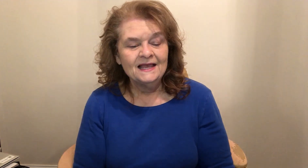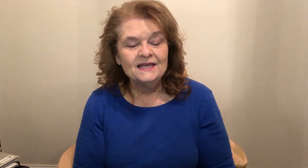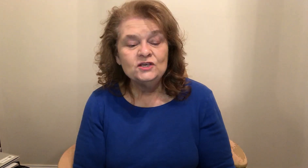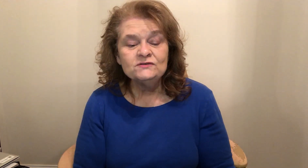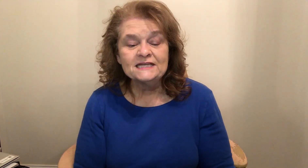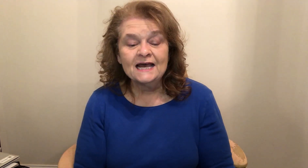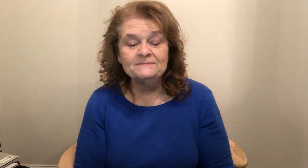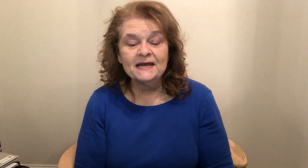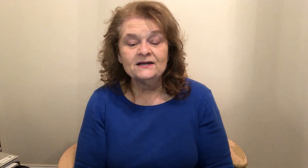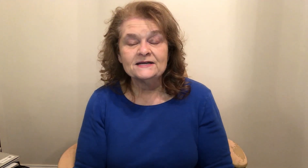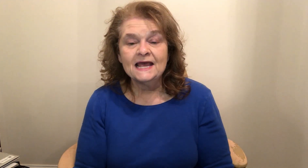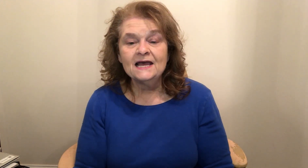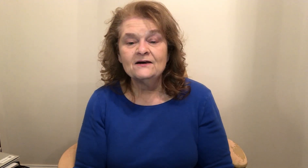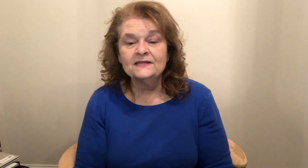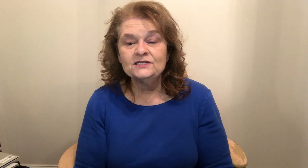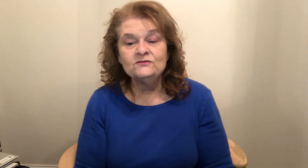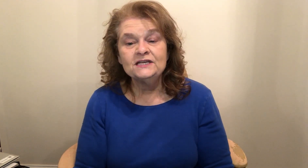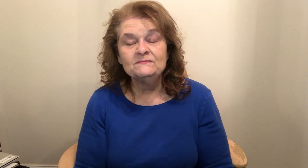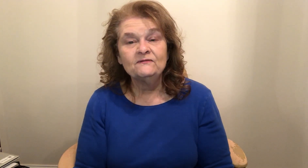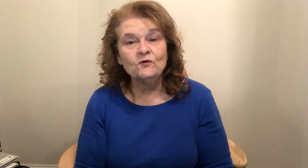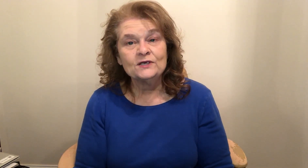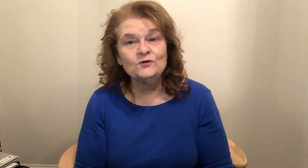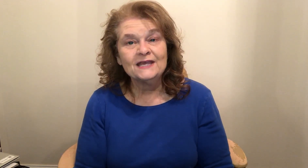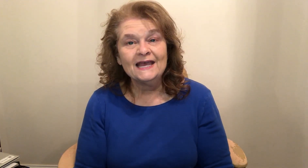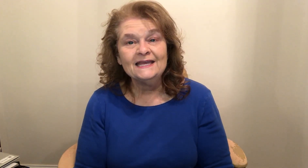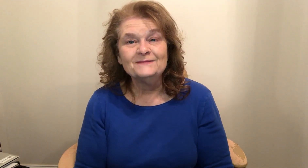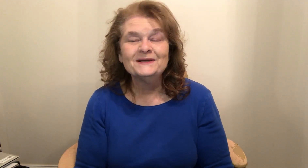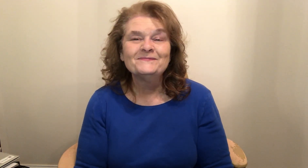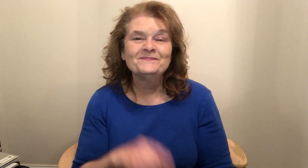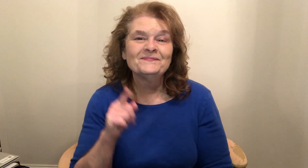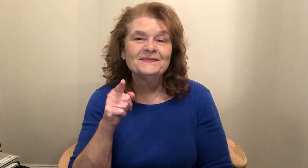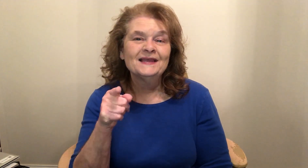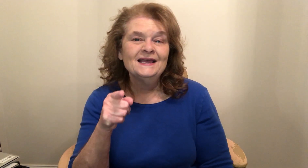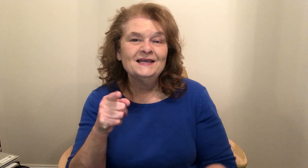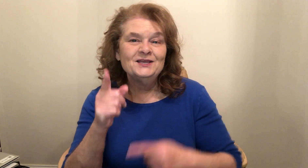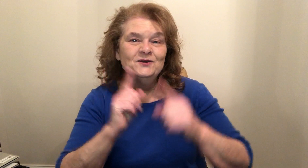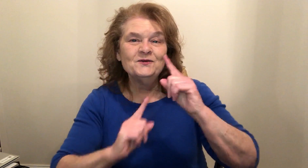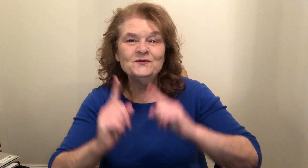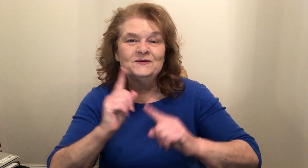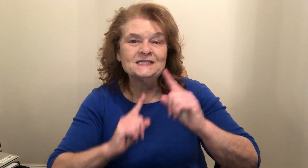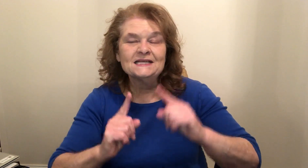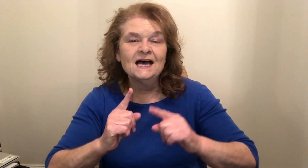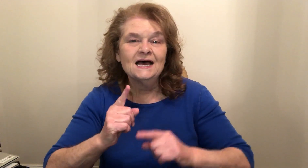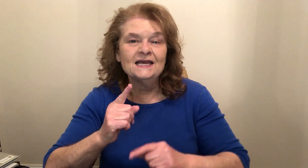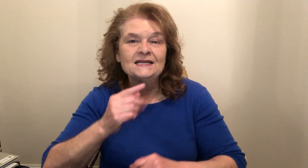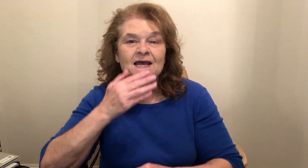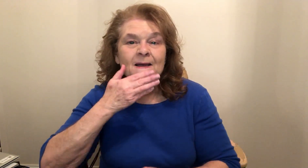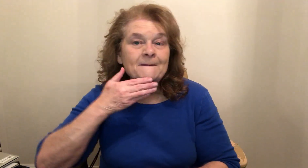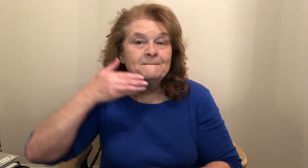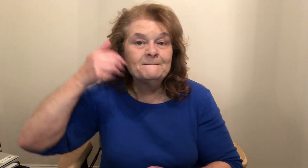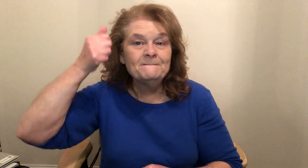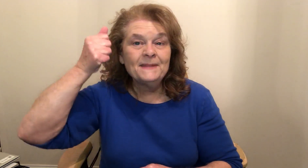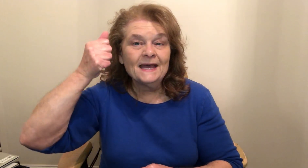You sign better now than you did before you came. You sign